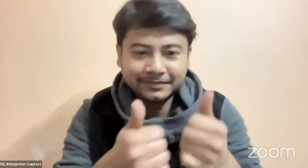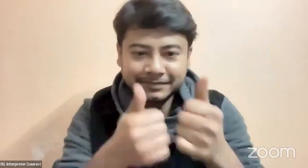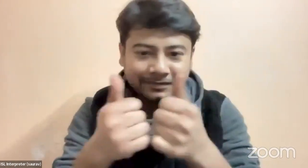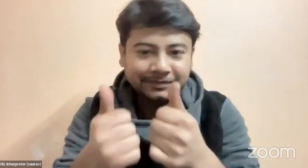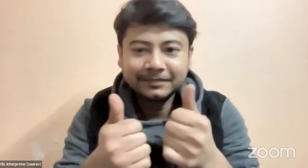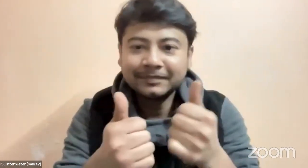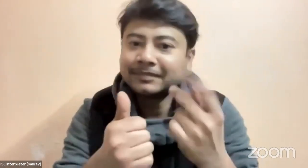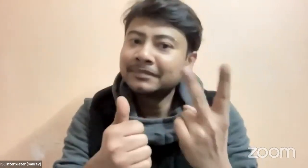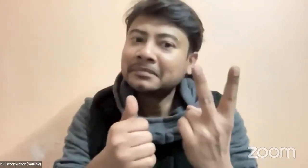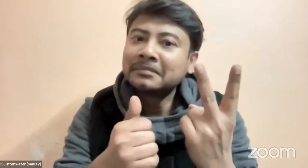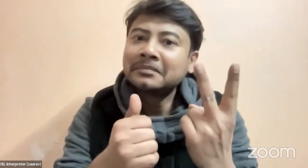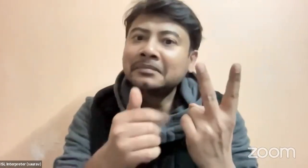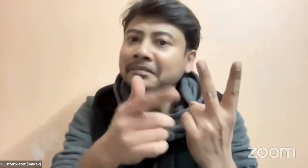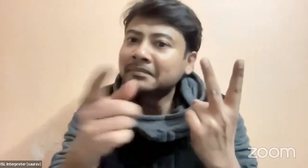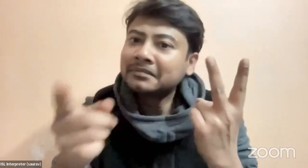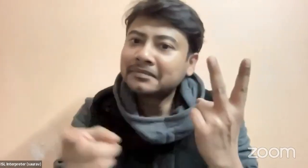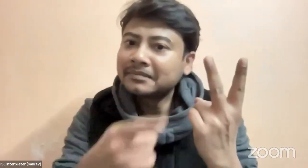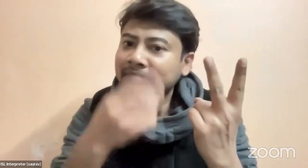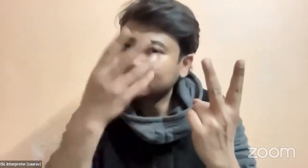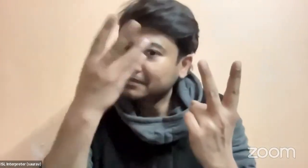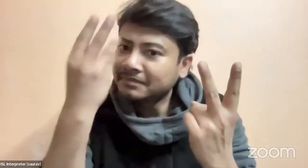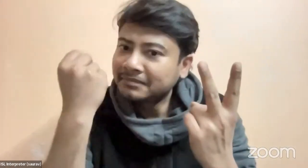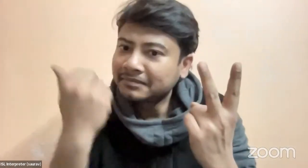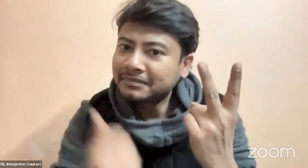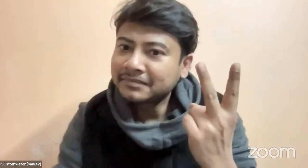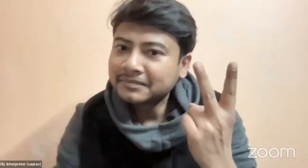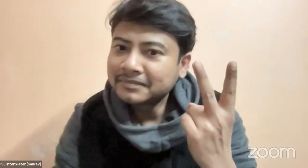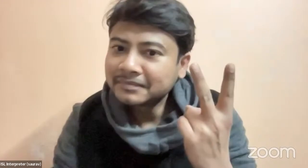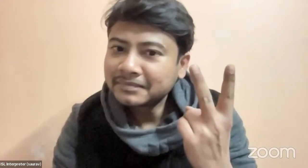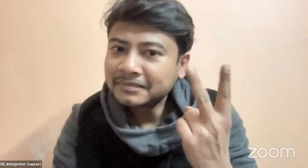Others, everyone forgot. Oh,